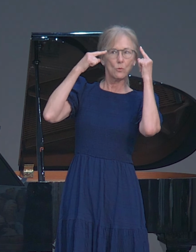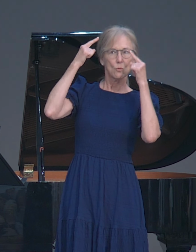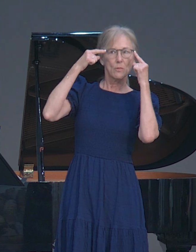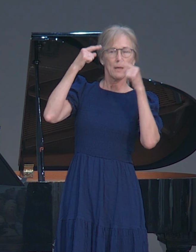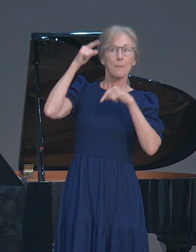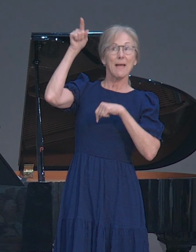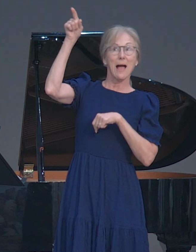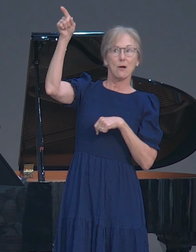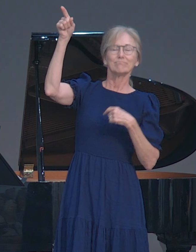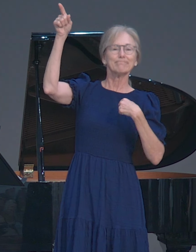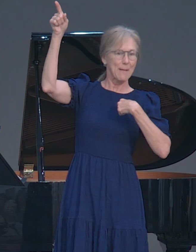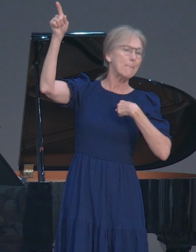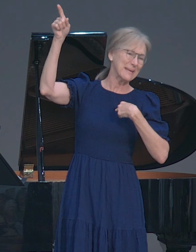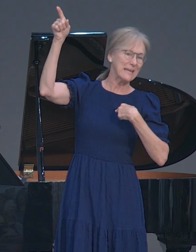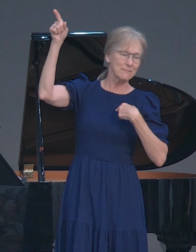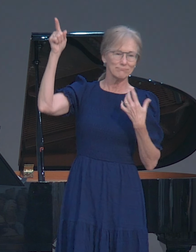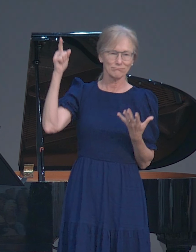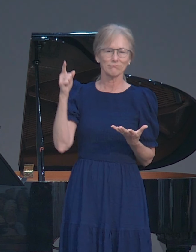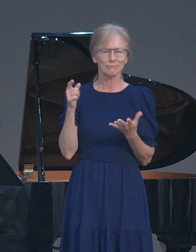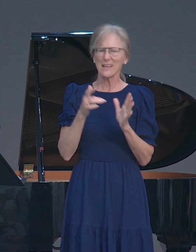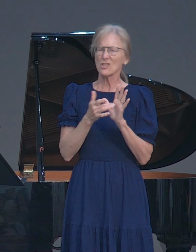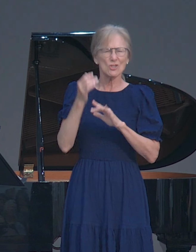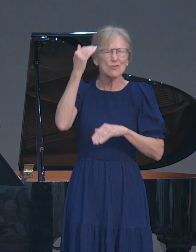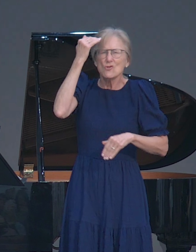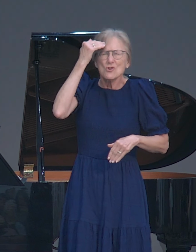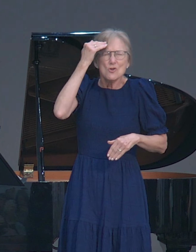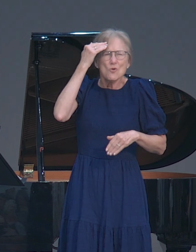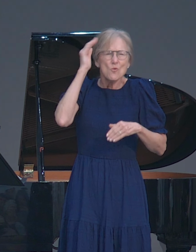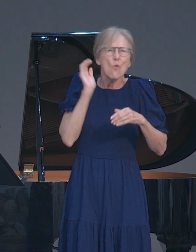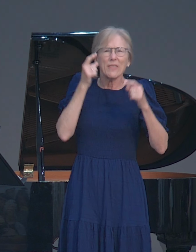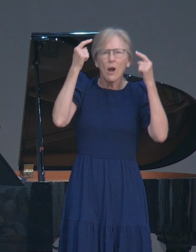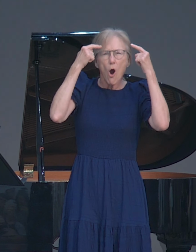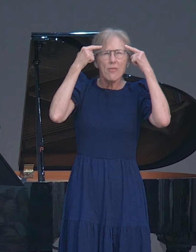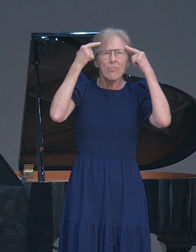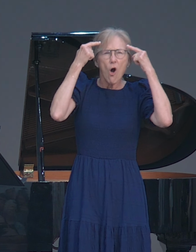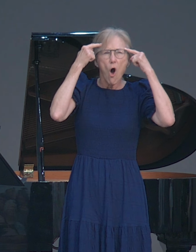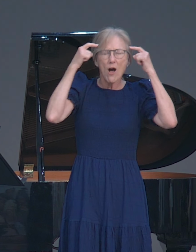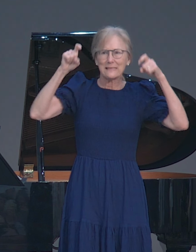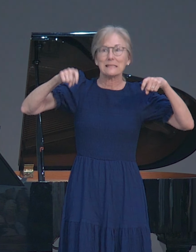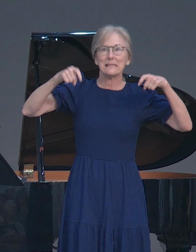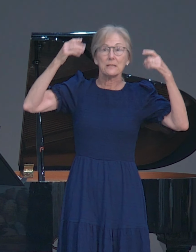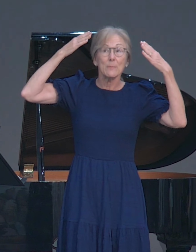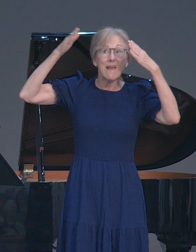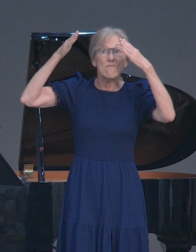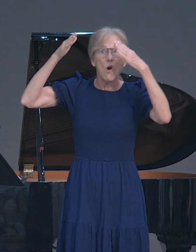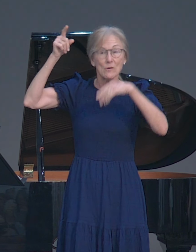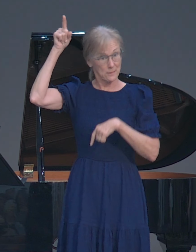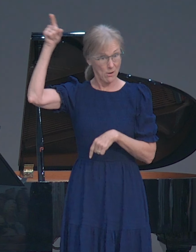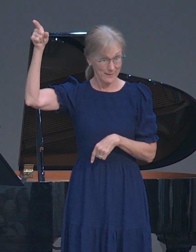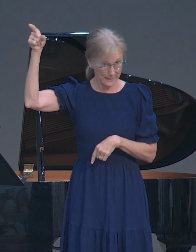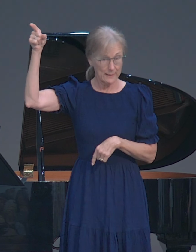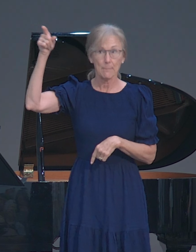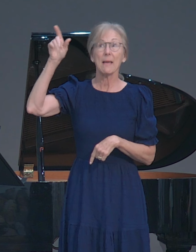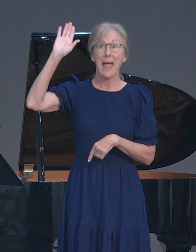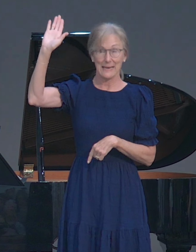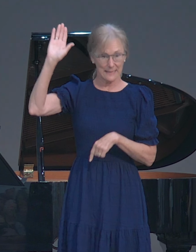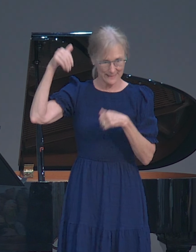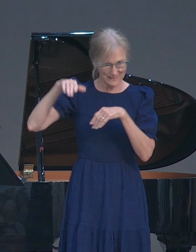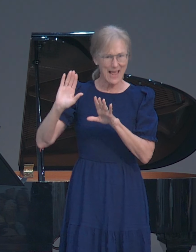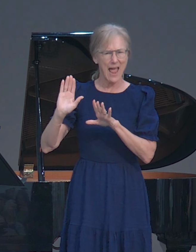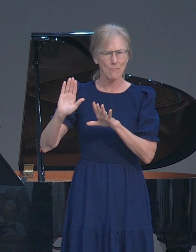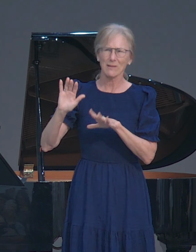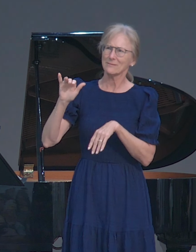Jesus knew that remembering him, that setting our thoughts on him and his sacrifice for us would be so